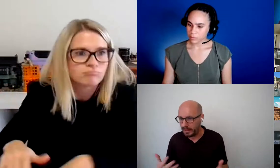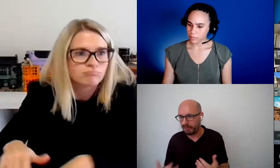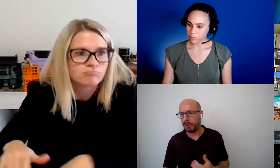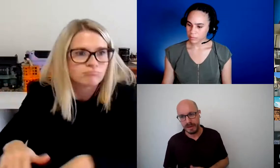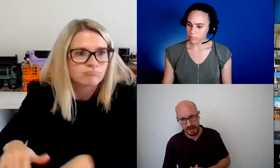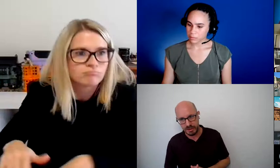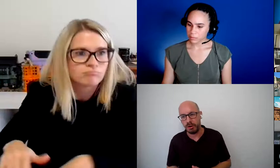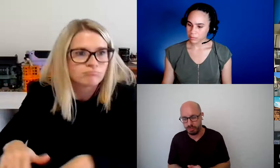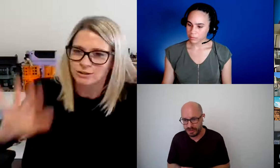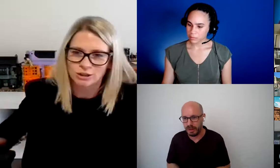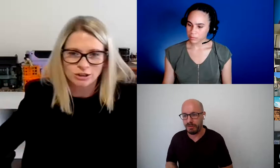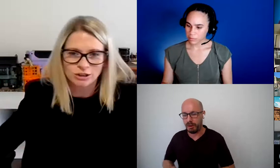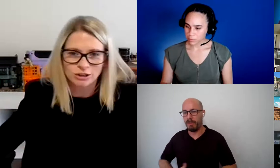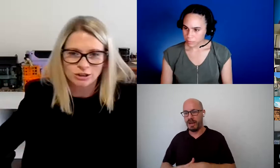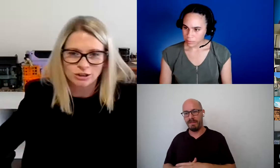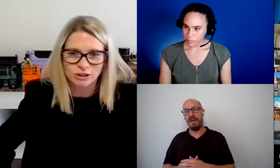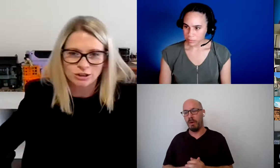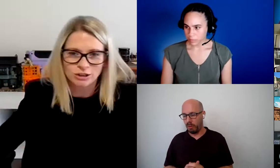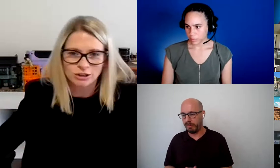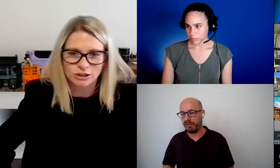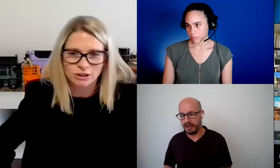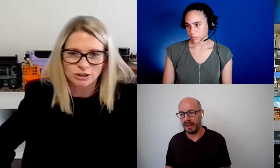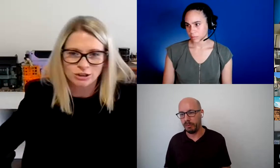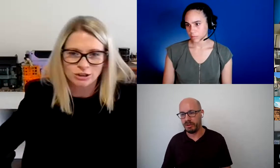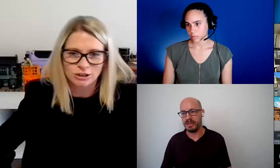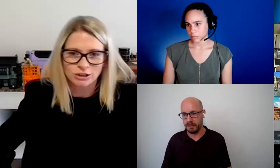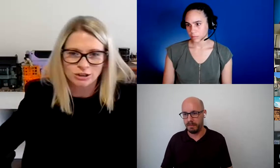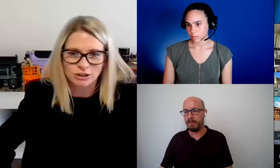So each country does very much have their own sign language system.